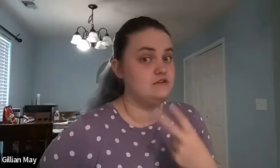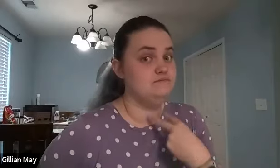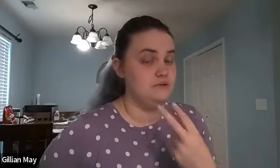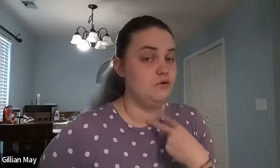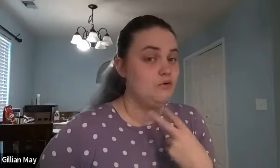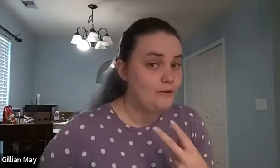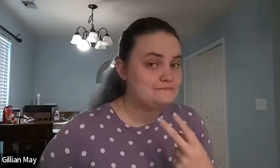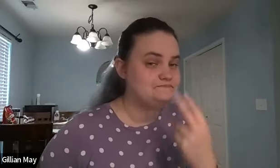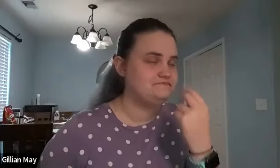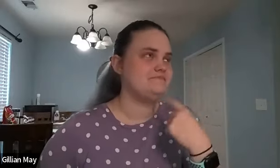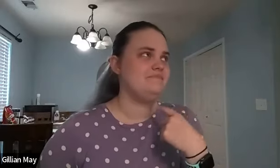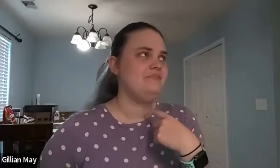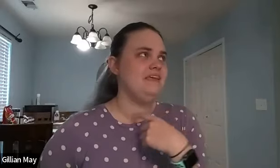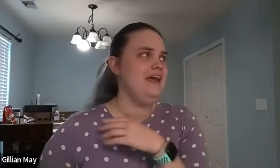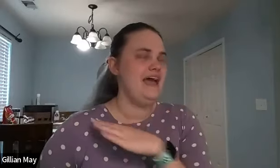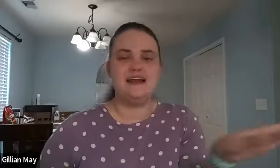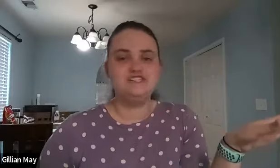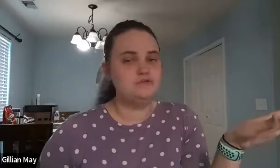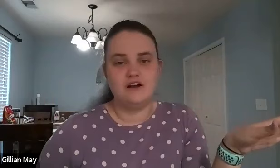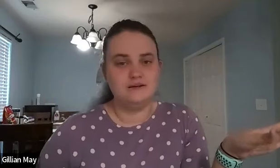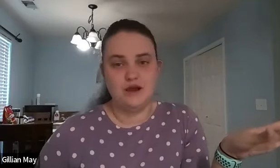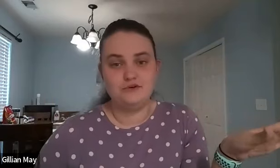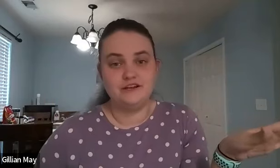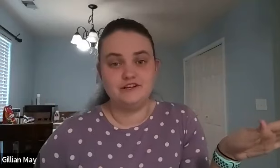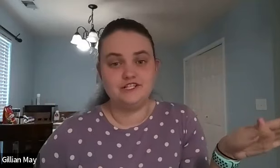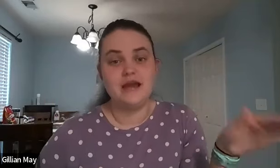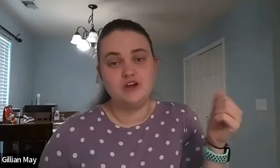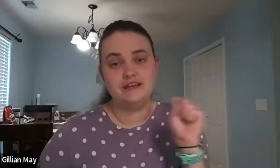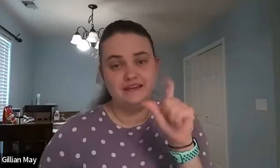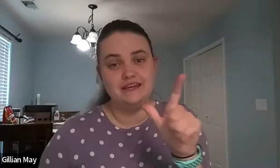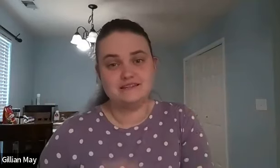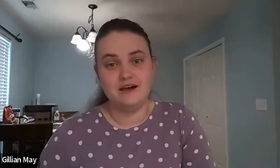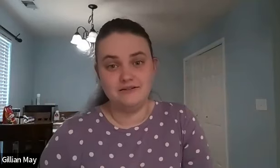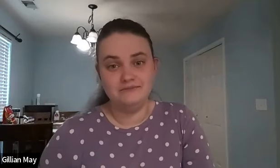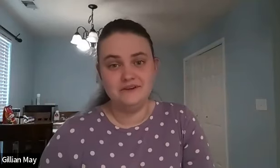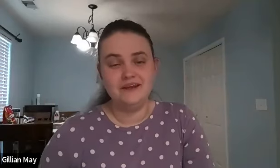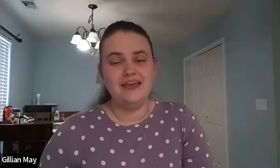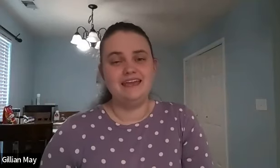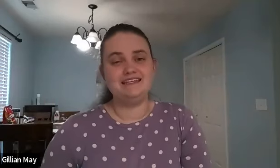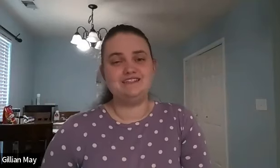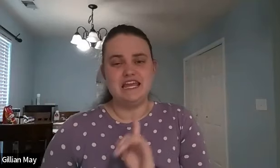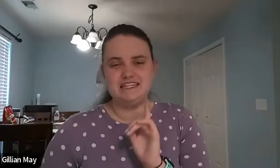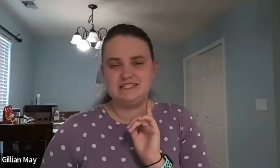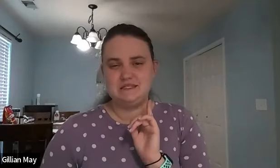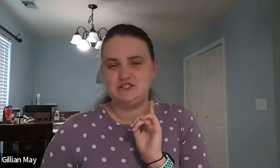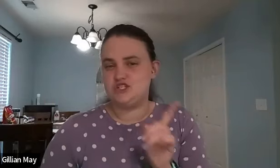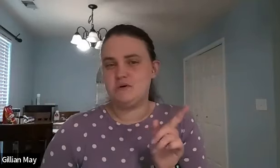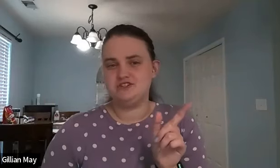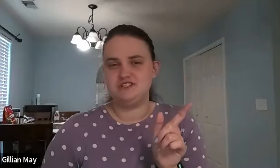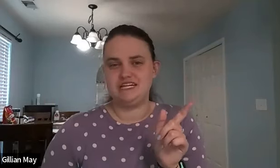be vocal, and I don't talk in proper English. I'm talking in ASL. And it's so interesting.